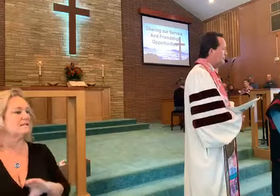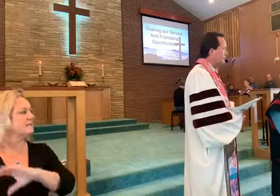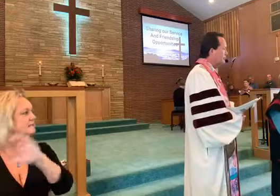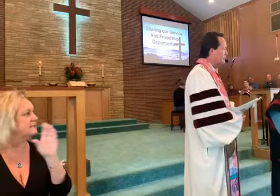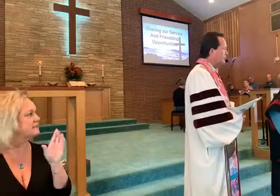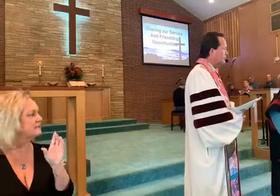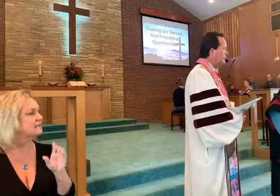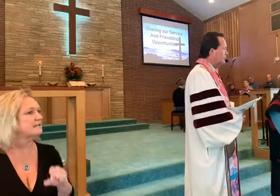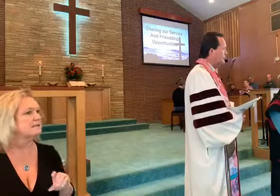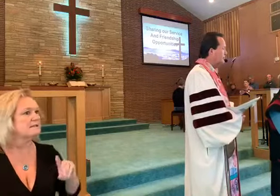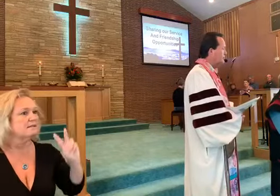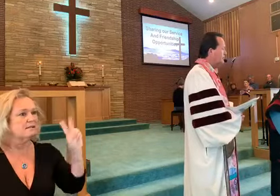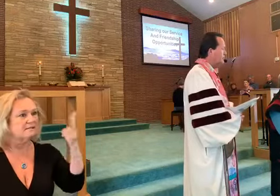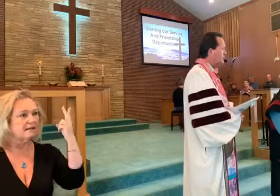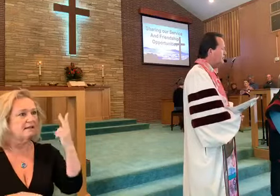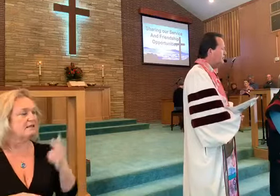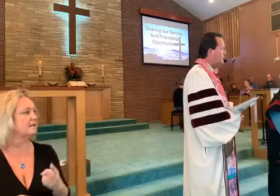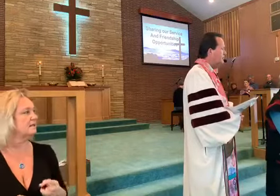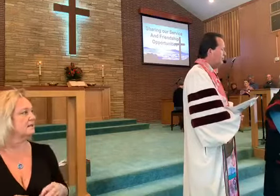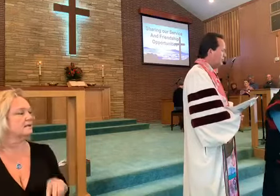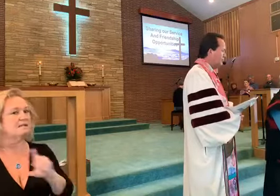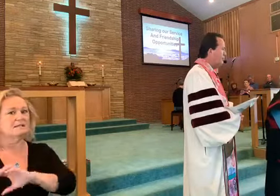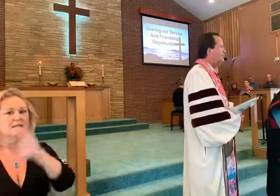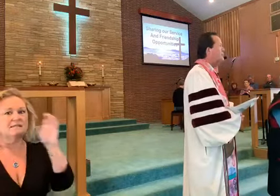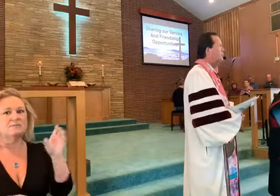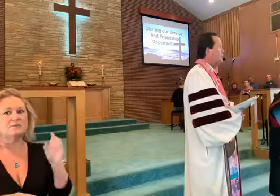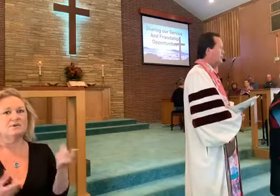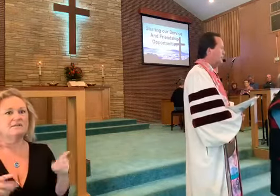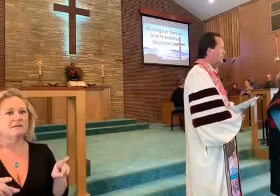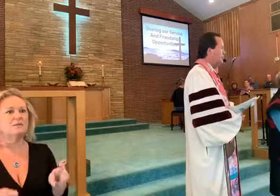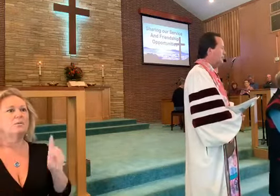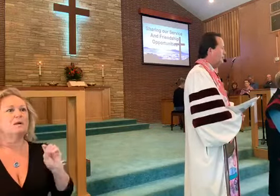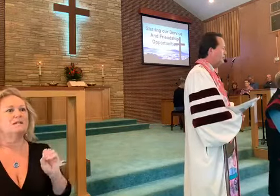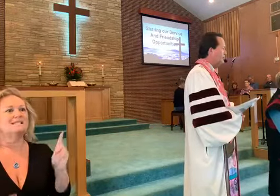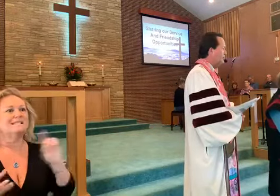The second are two December events. One is the